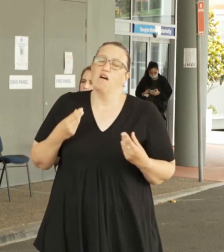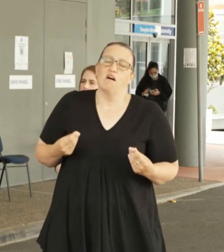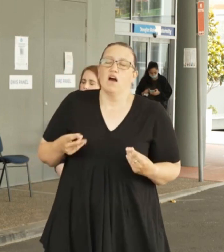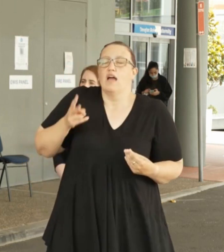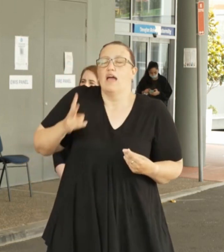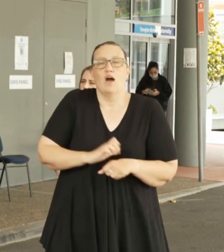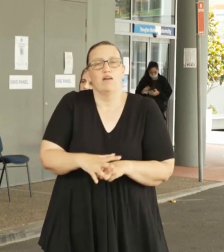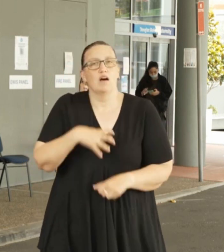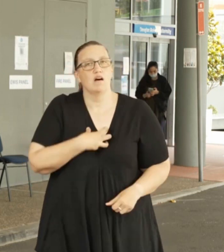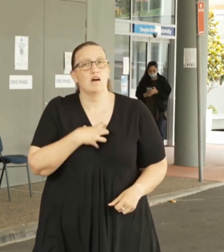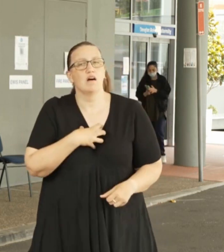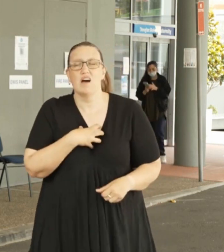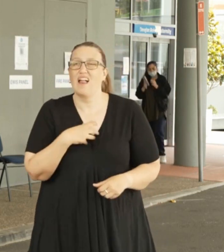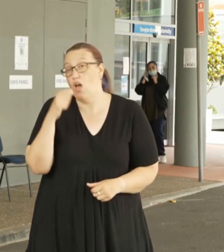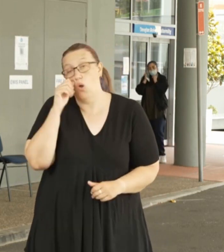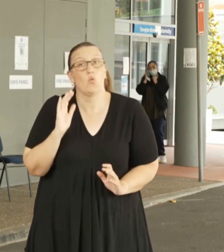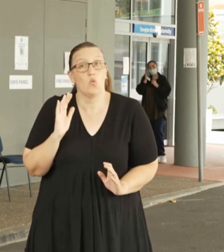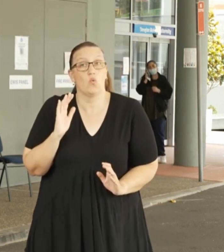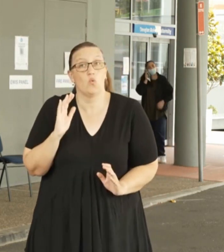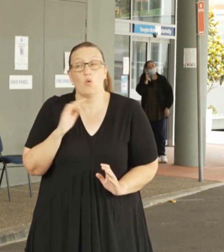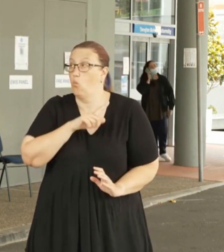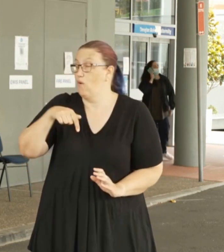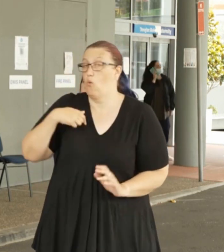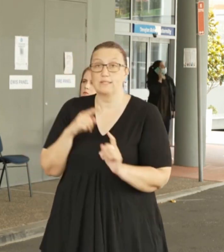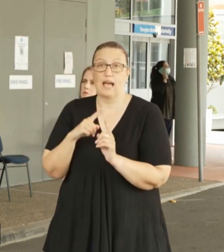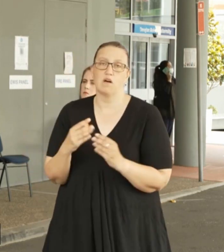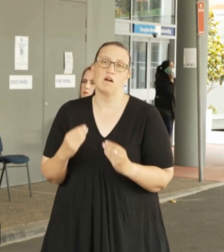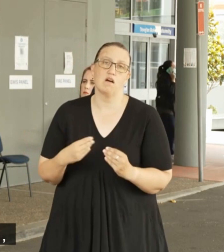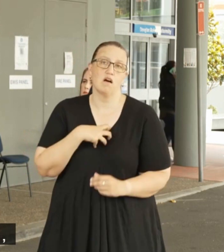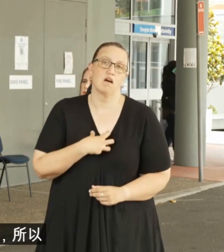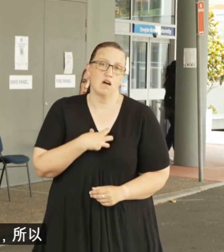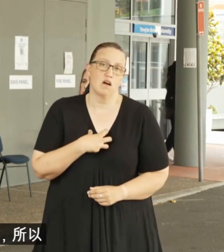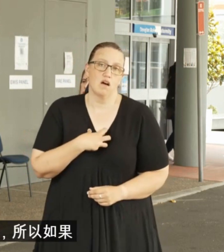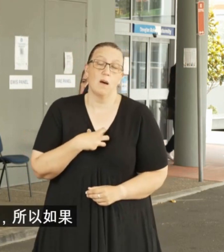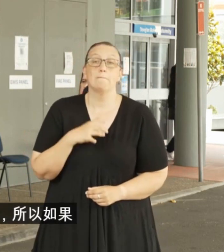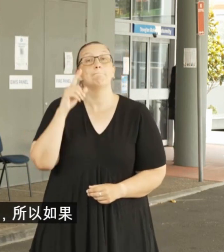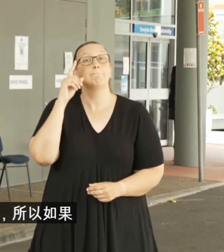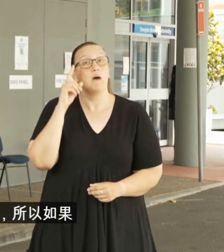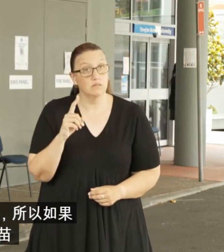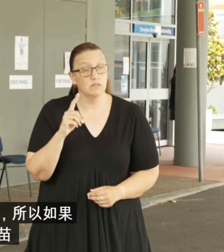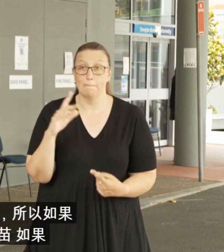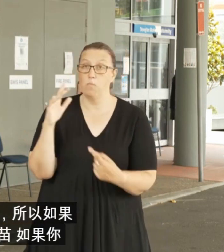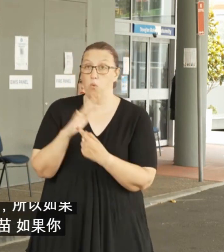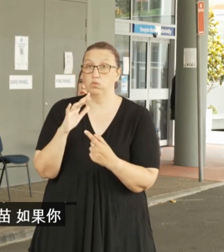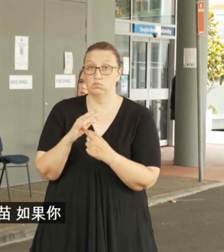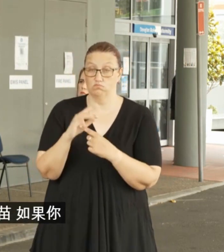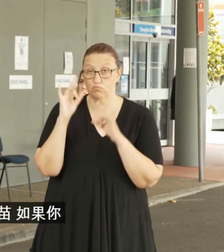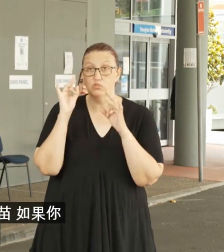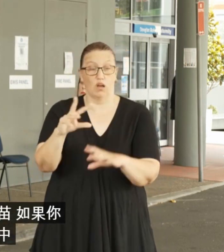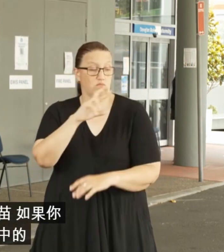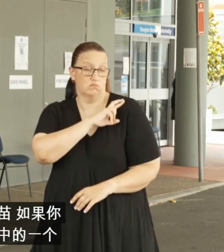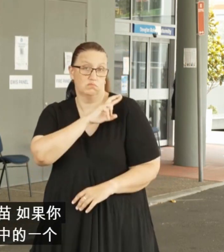is the one thing we know that will definitely help is vaccinations. So if you haven't had a first dose, if you're one of